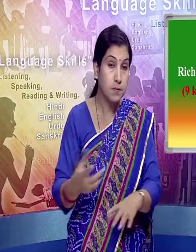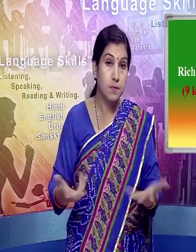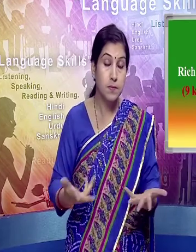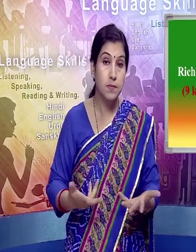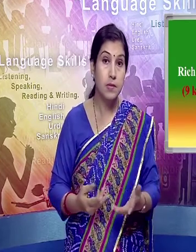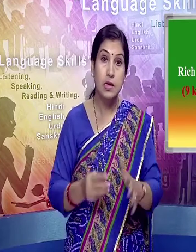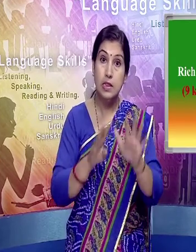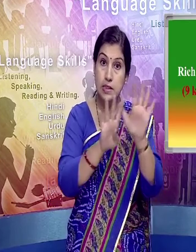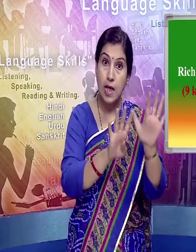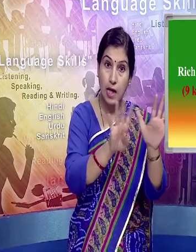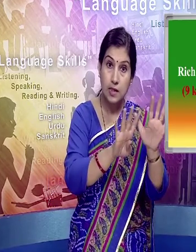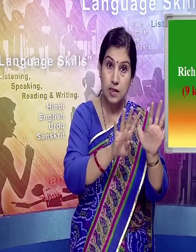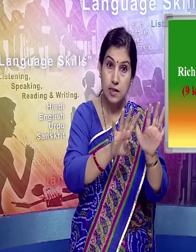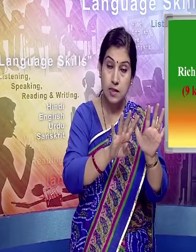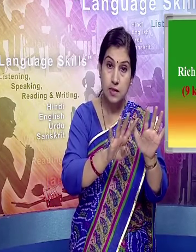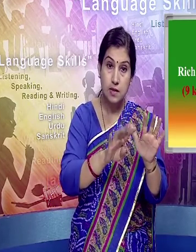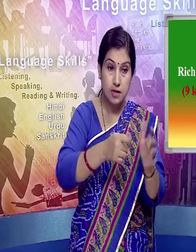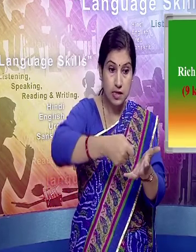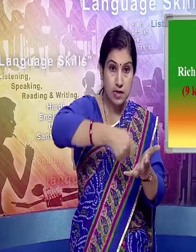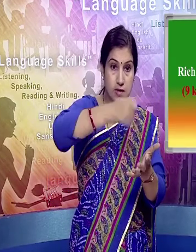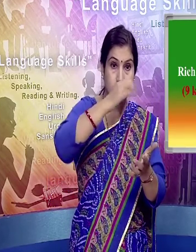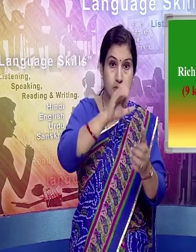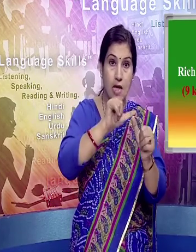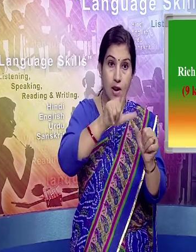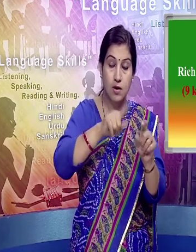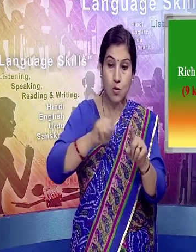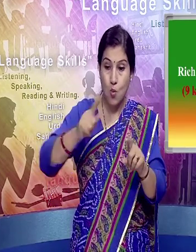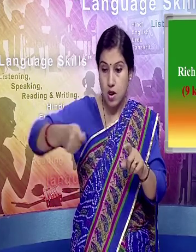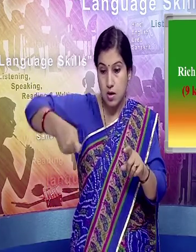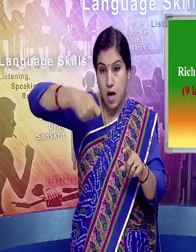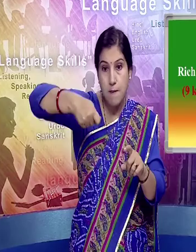9 calories per gram keeps the body warm.